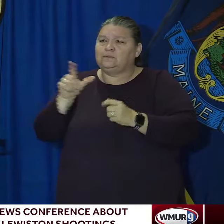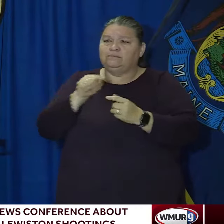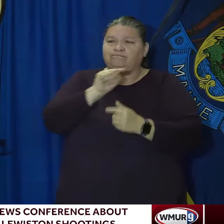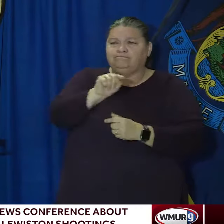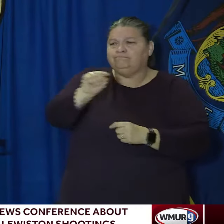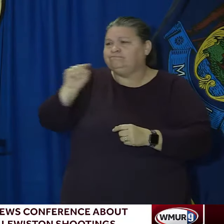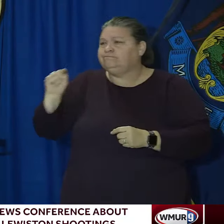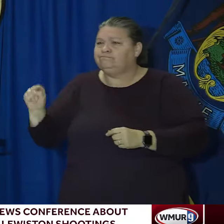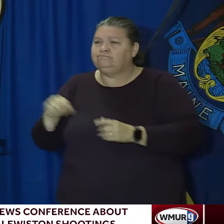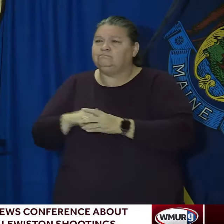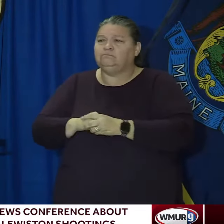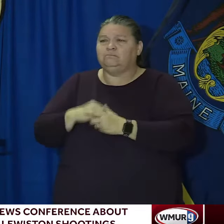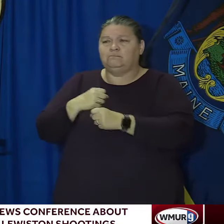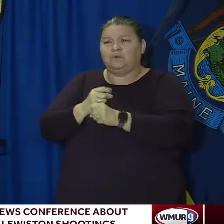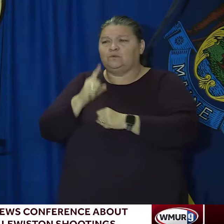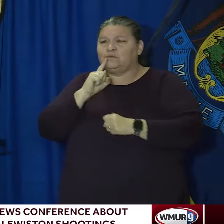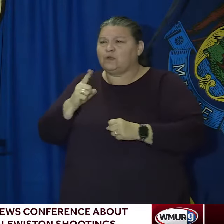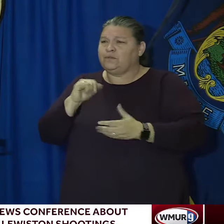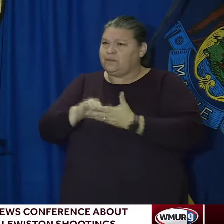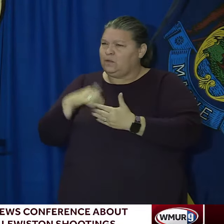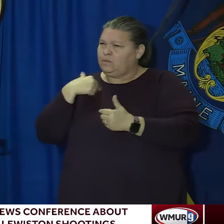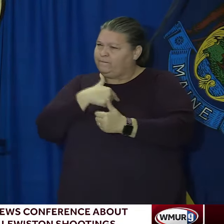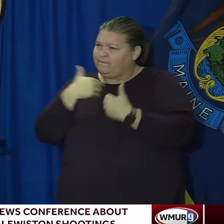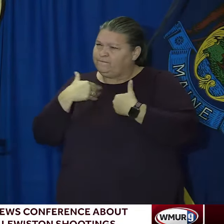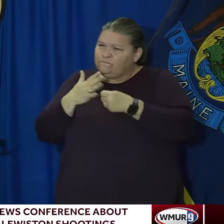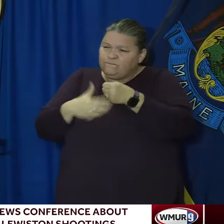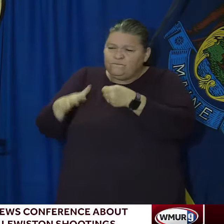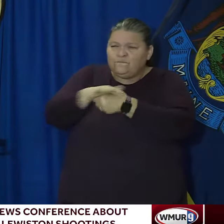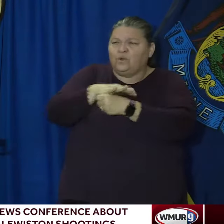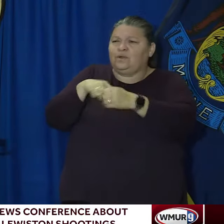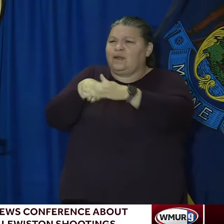they have full access to services and supports for